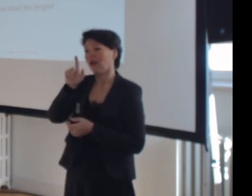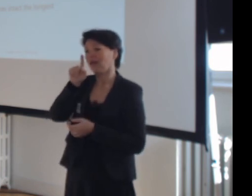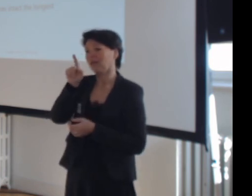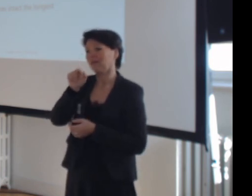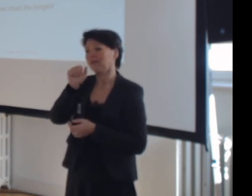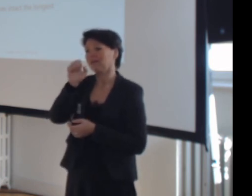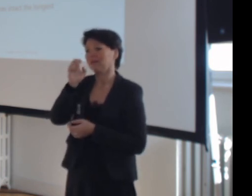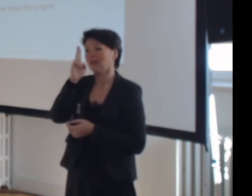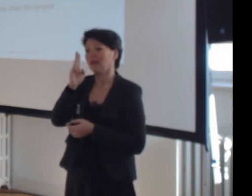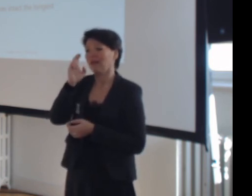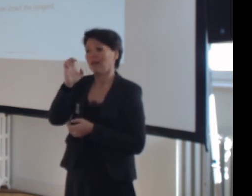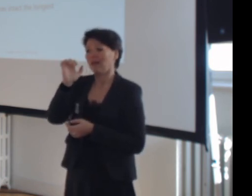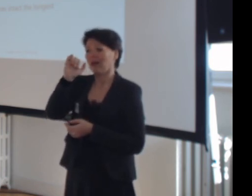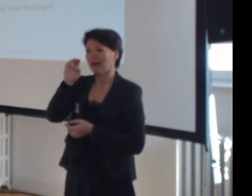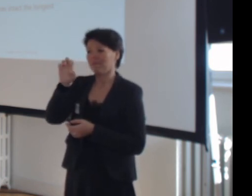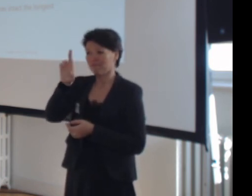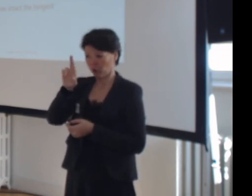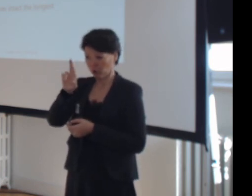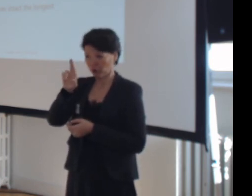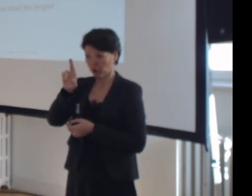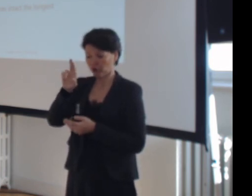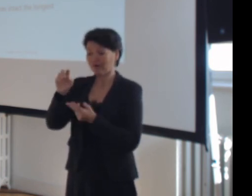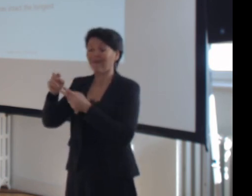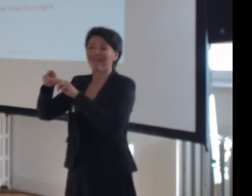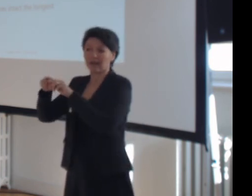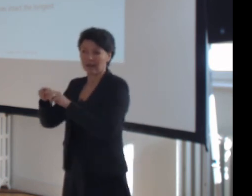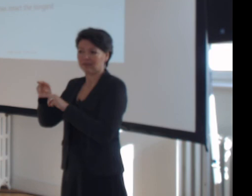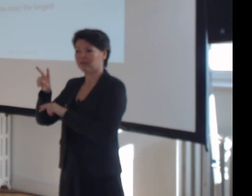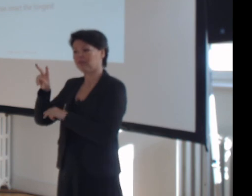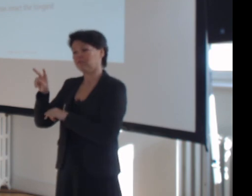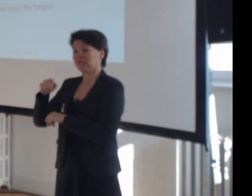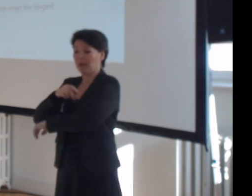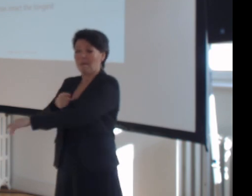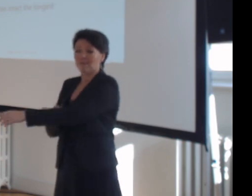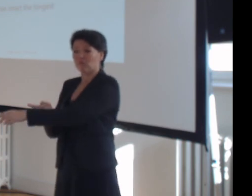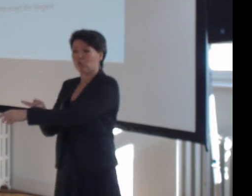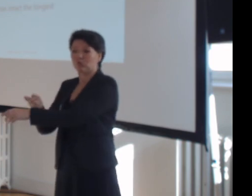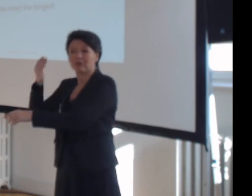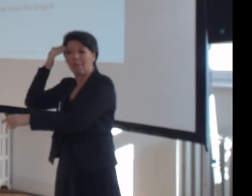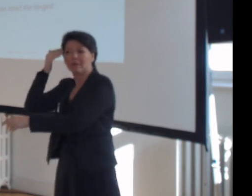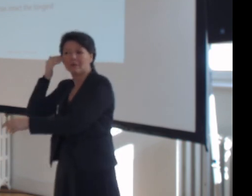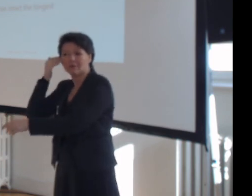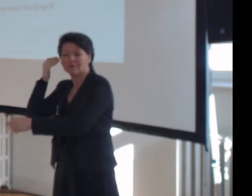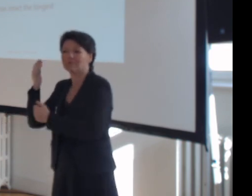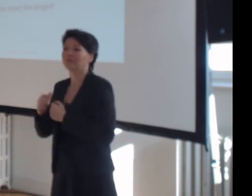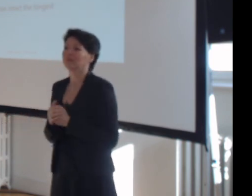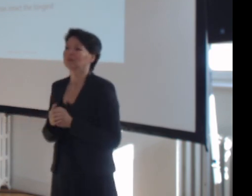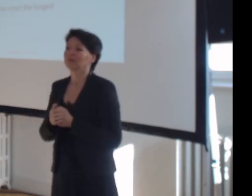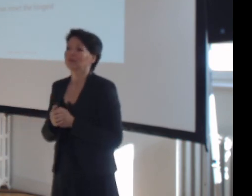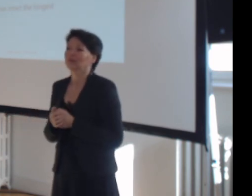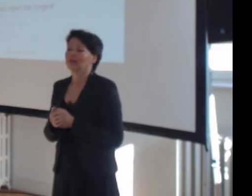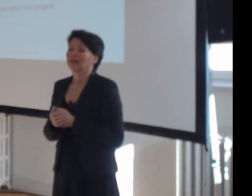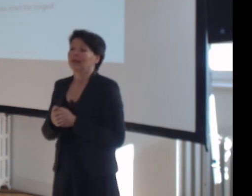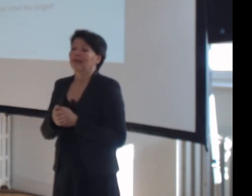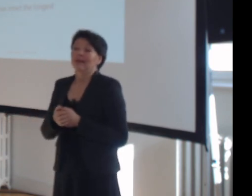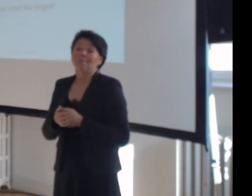of vascular dementia. Now, without going into medical details, the main symptom is memory